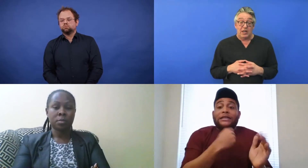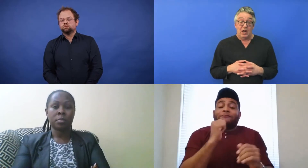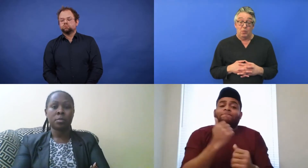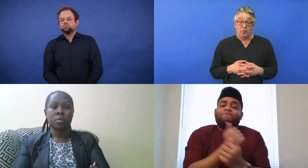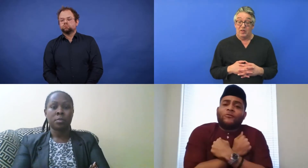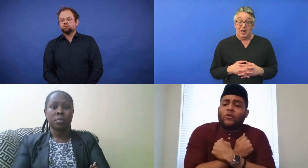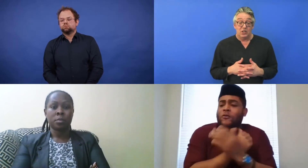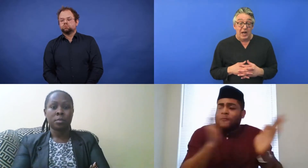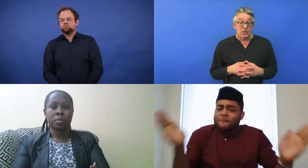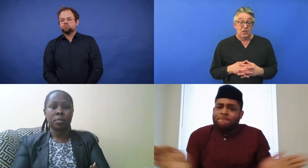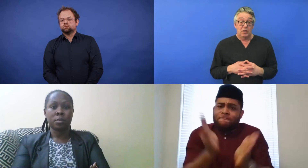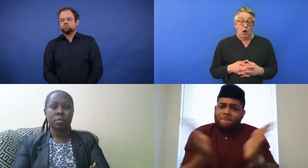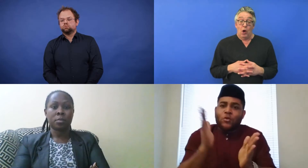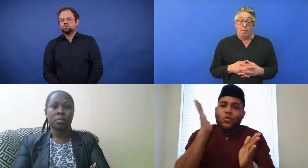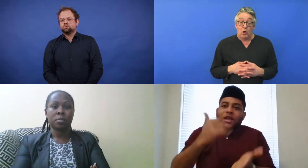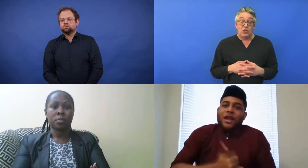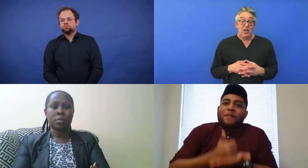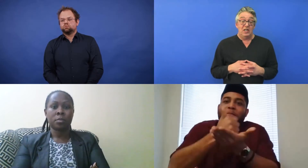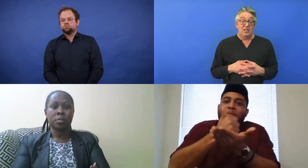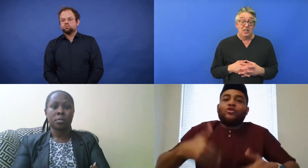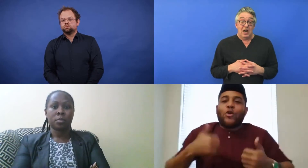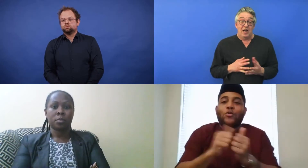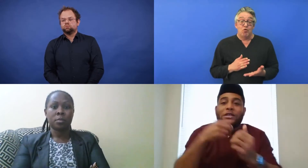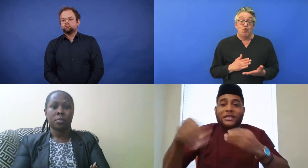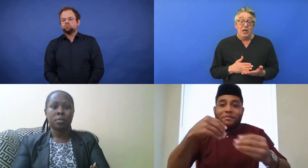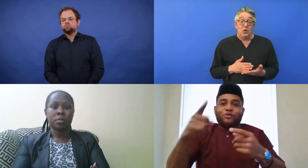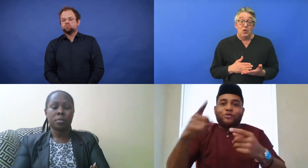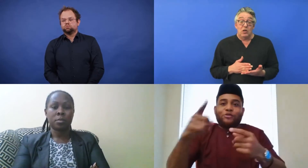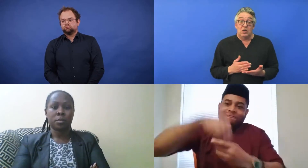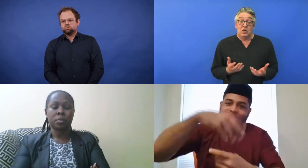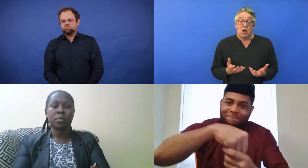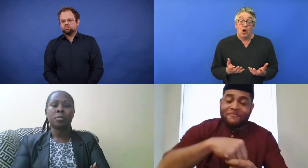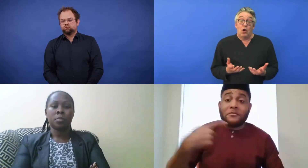governments can help with legislation, policies, and a real